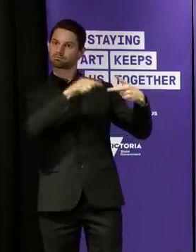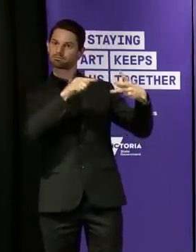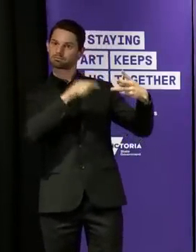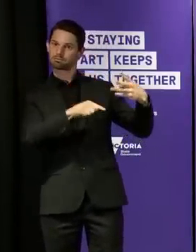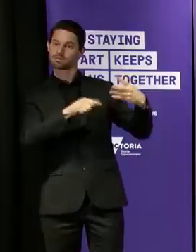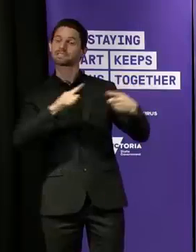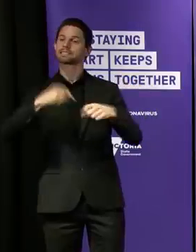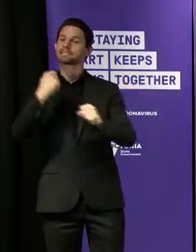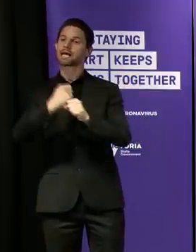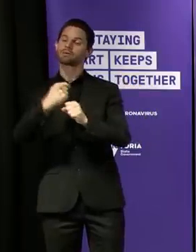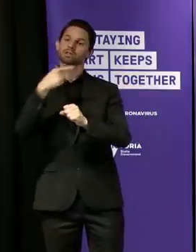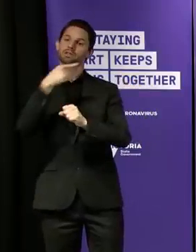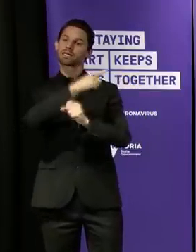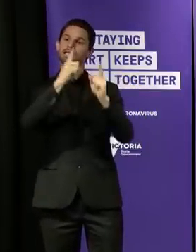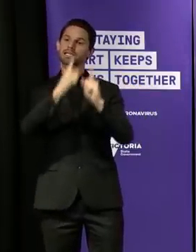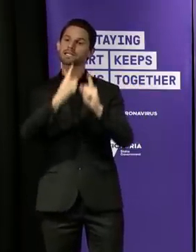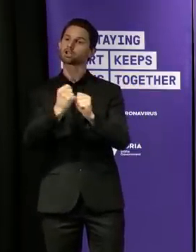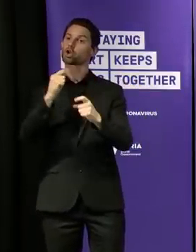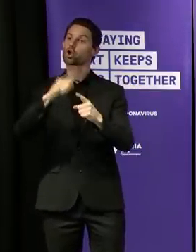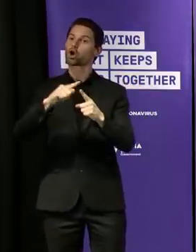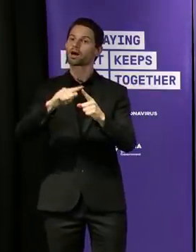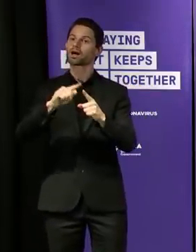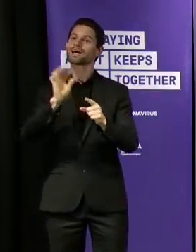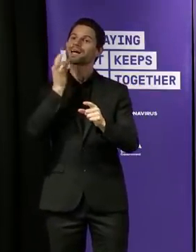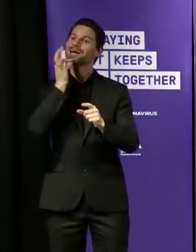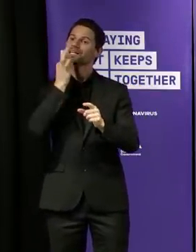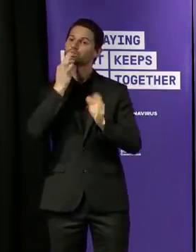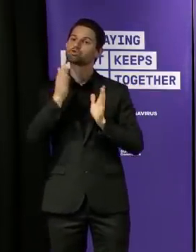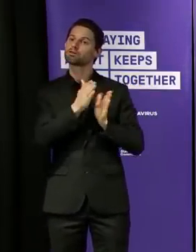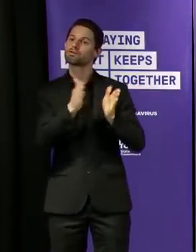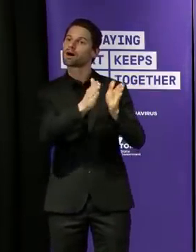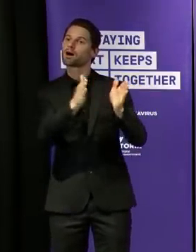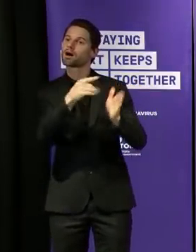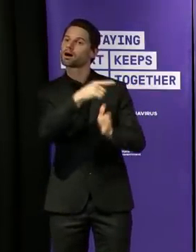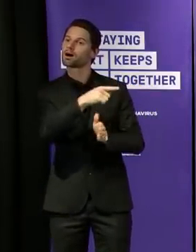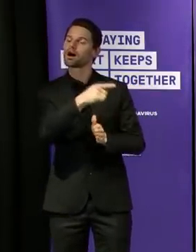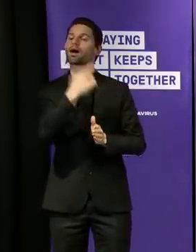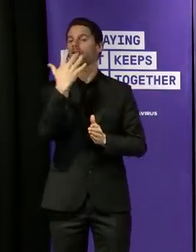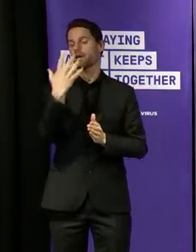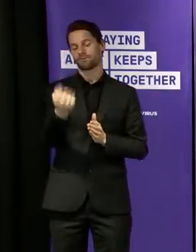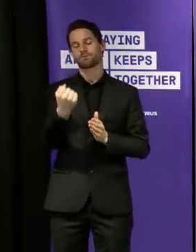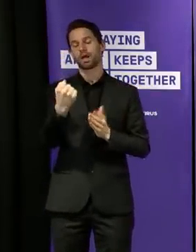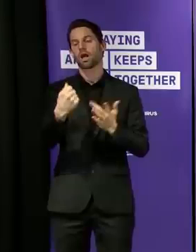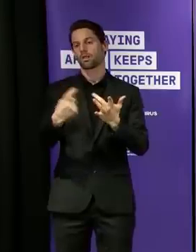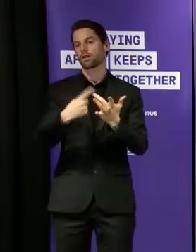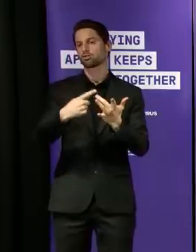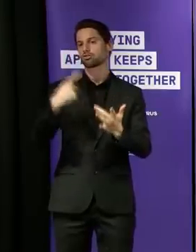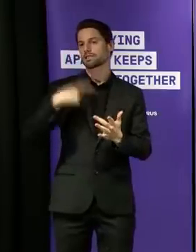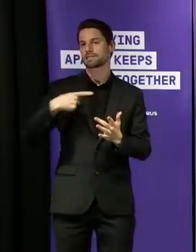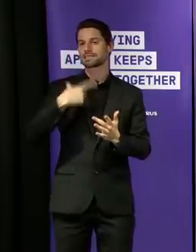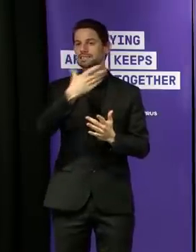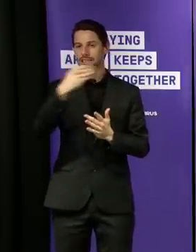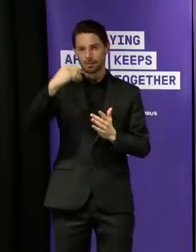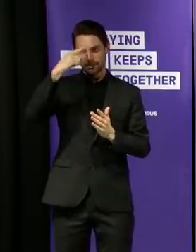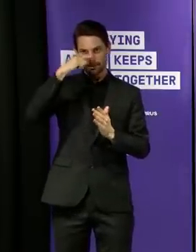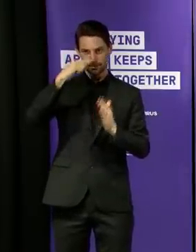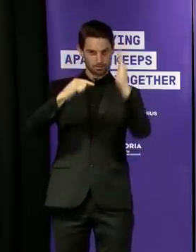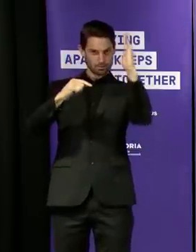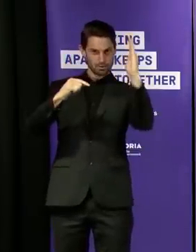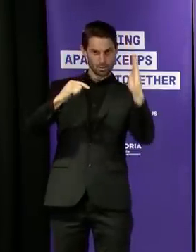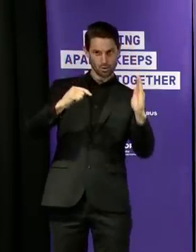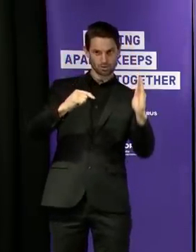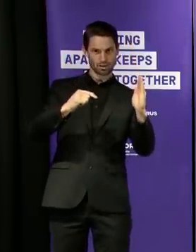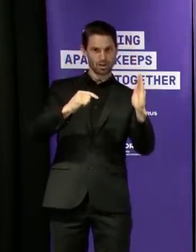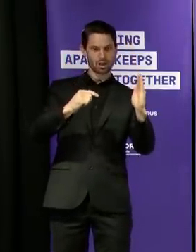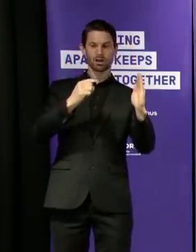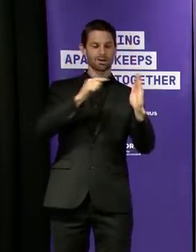River, this has been an issue, and I think we've got a fix for that. It's a very small number of people that are just on the wrong side. Well, I shouldn't say that.